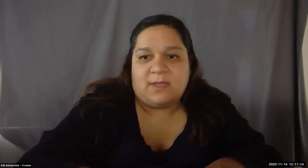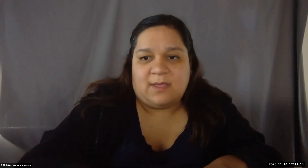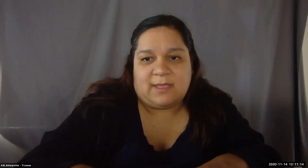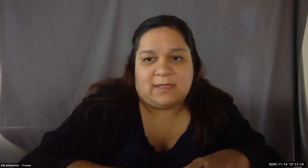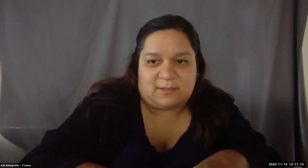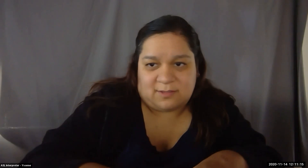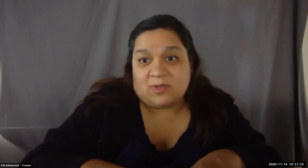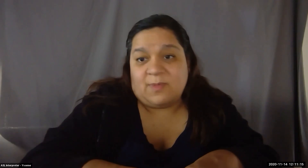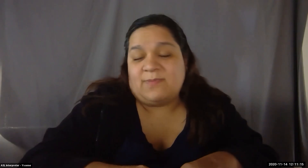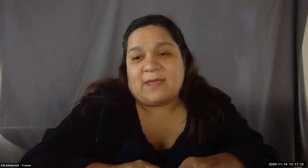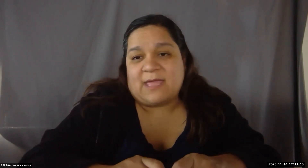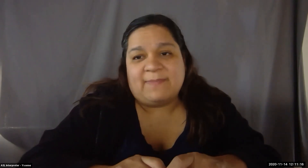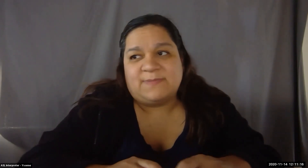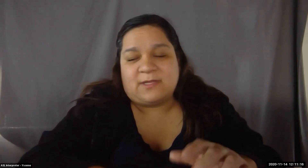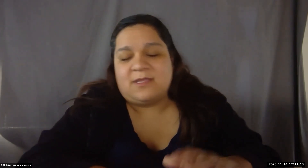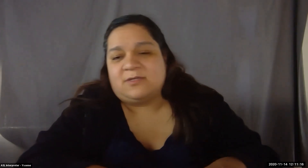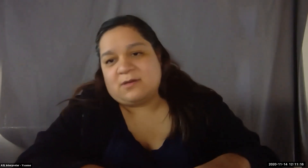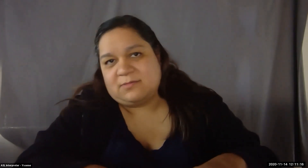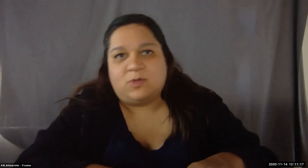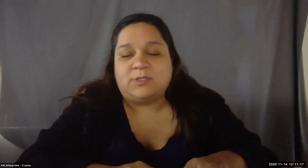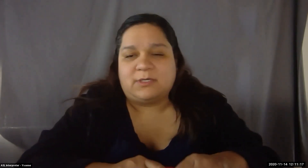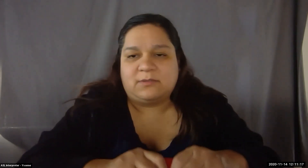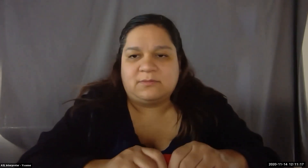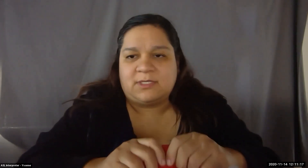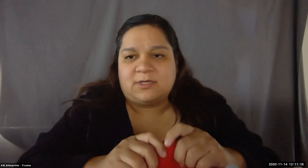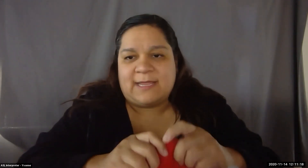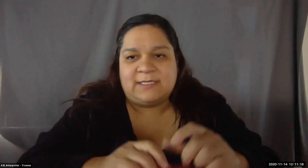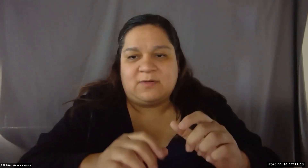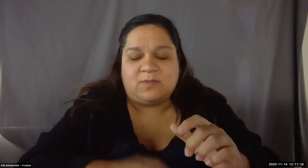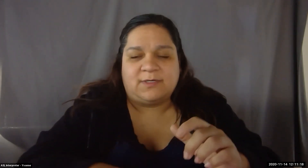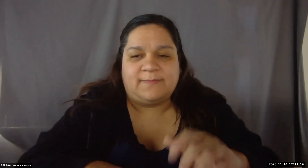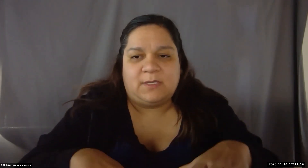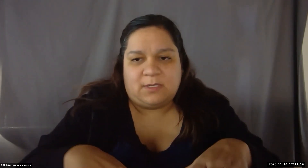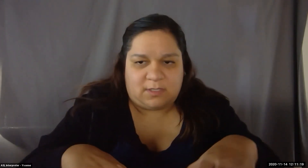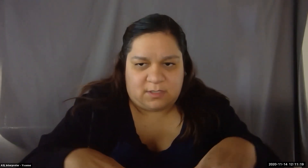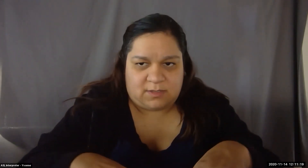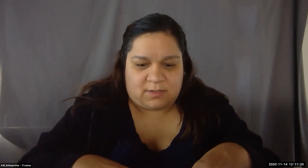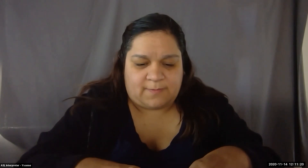School, and so they're both back on campus, but their kids are all older. Kids are 18 and older.